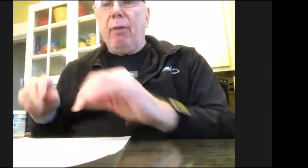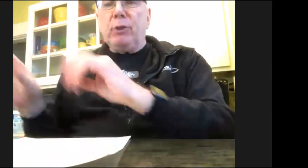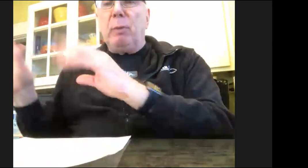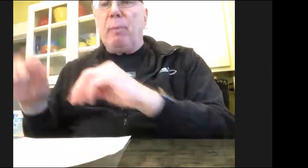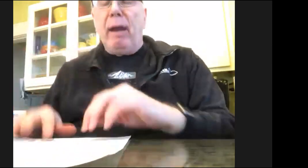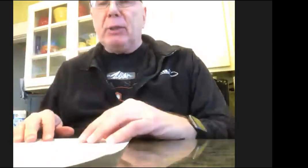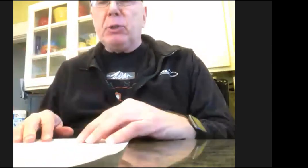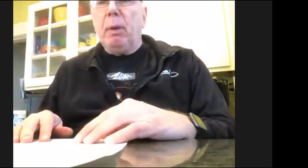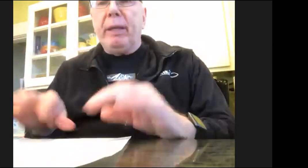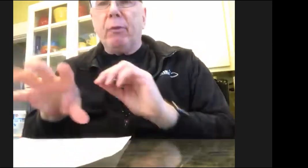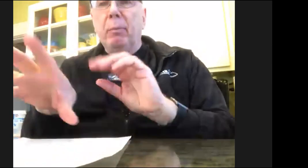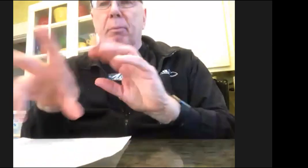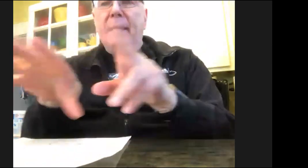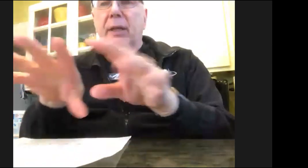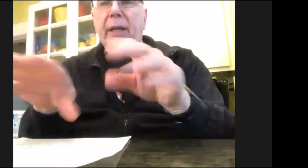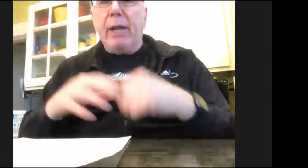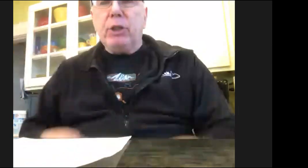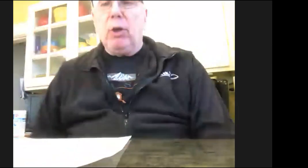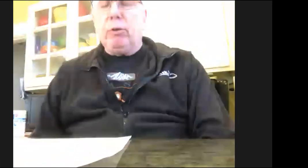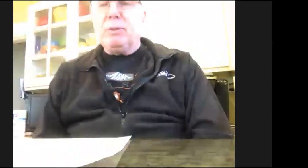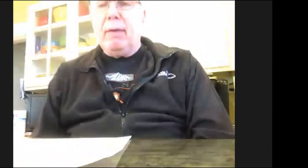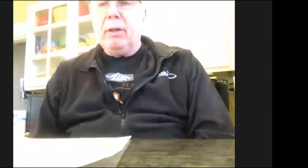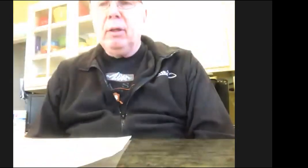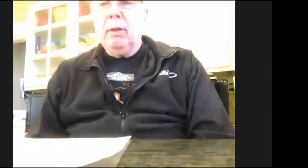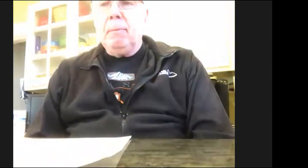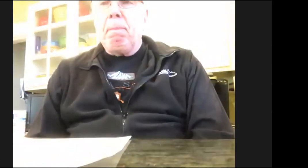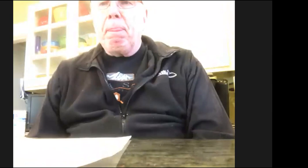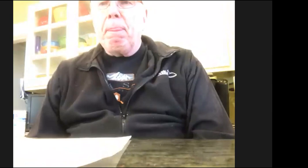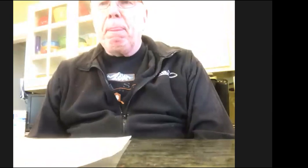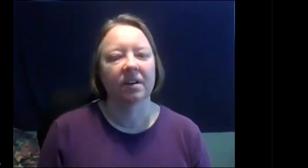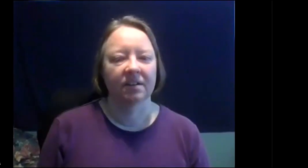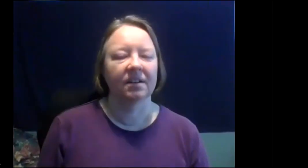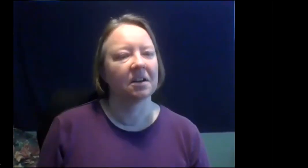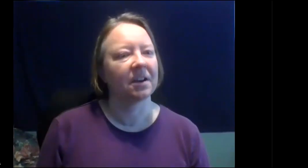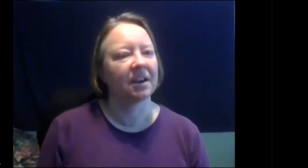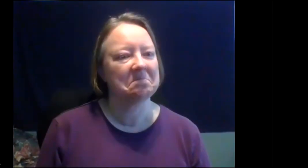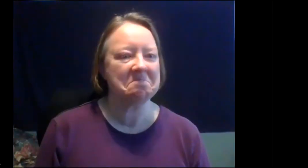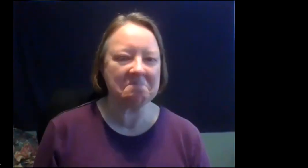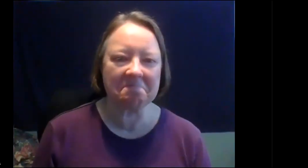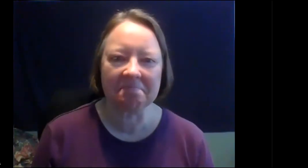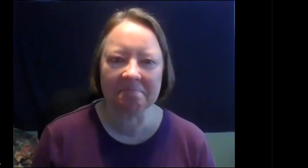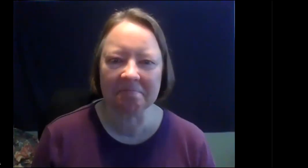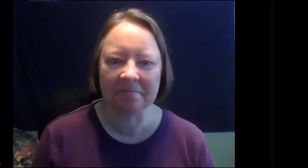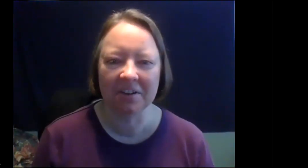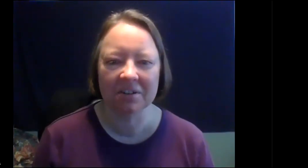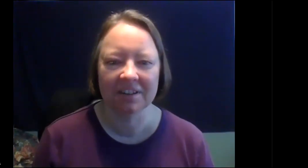together, so we practiced, but we never made the connection on group 7. Oh, okay. And in Interesting.